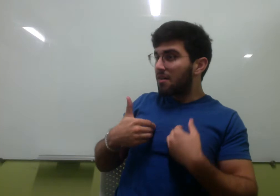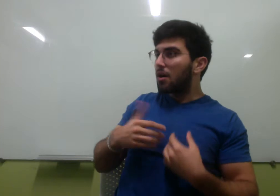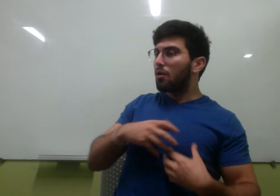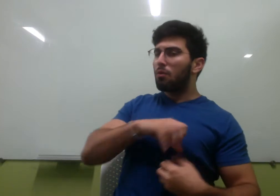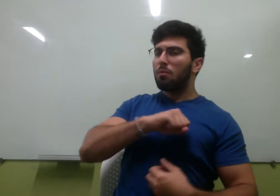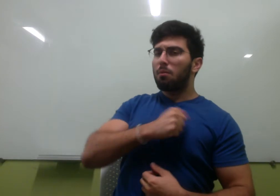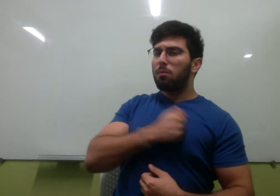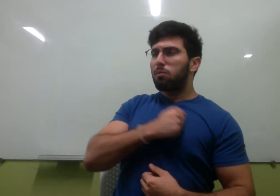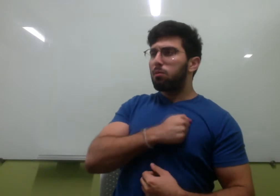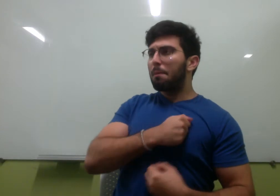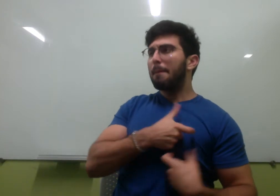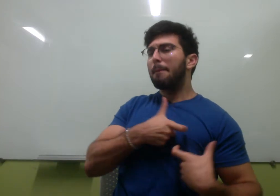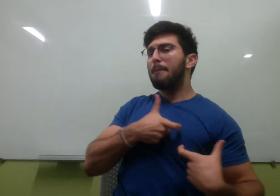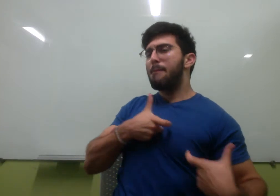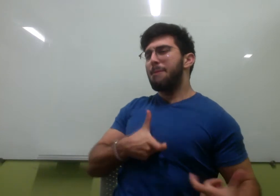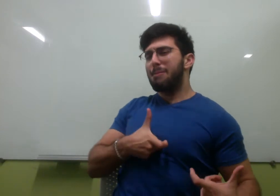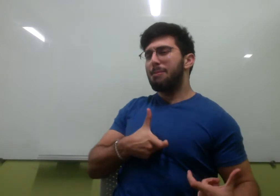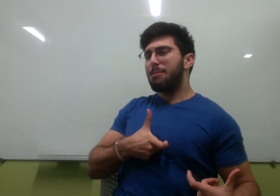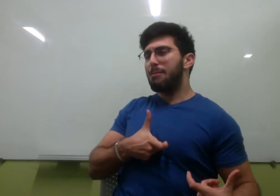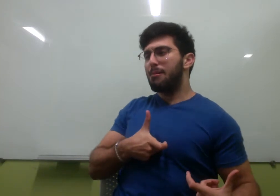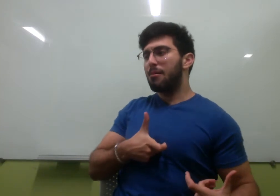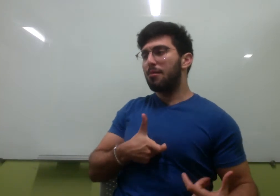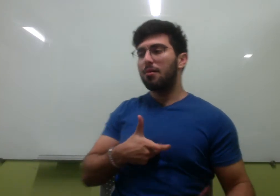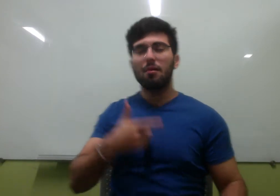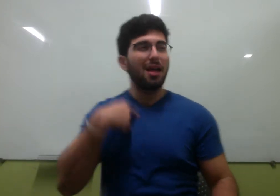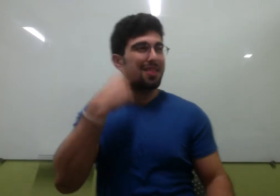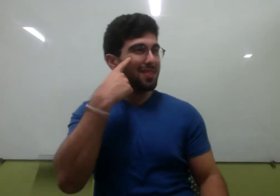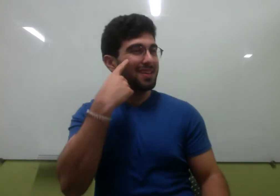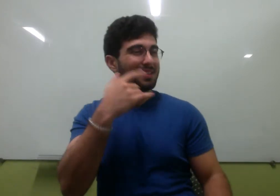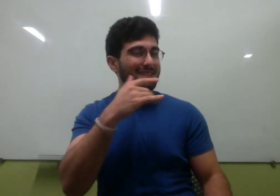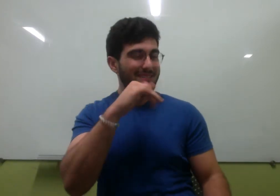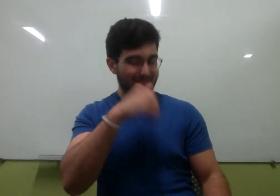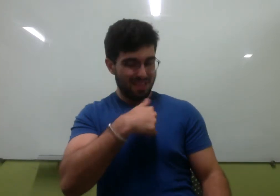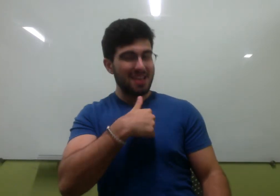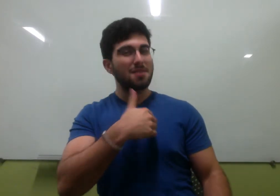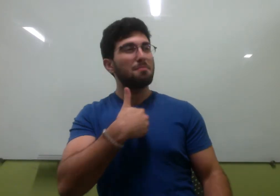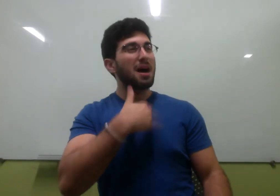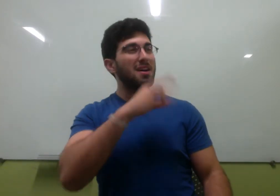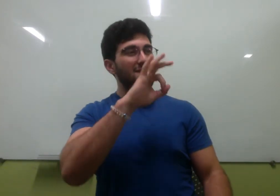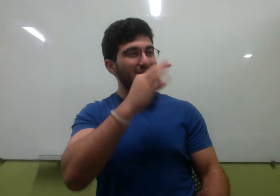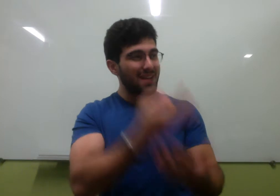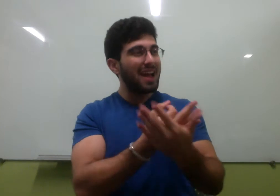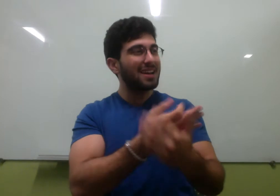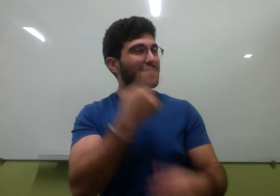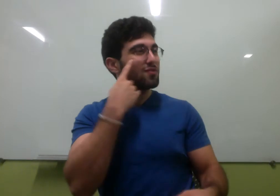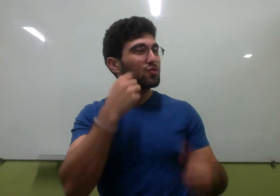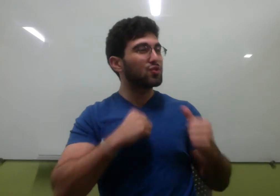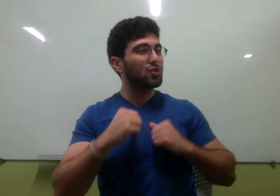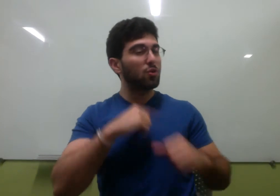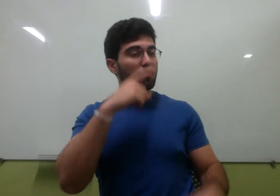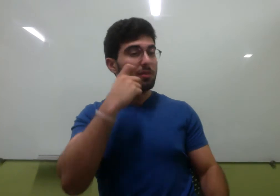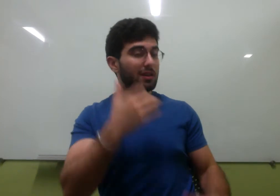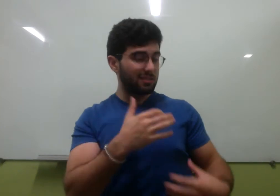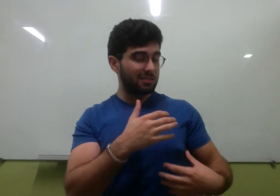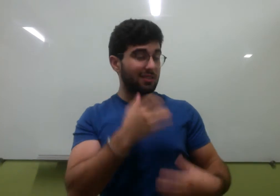if you talk about a giraffe as a big-hearted animal, you can say that in every sense of the word. Because the heart of a giraffe is 2